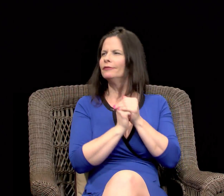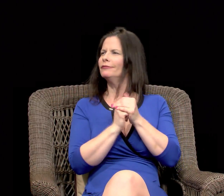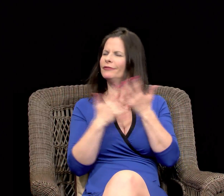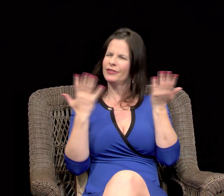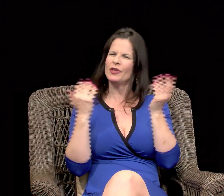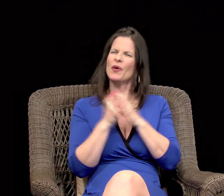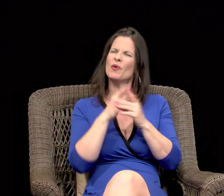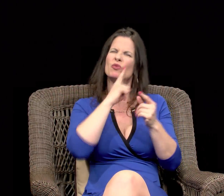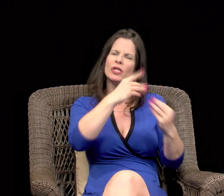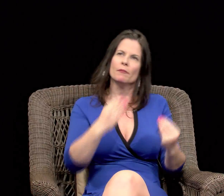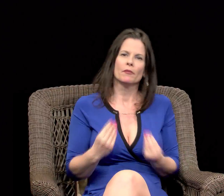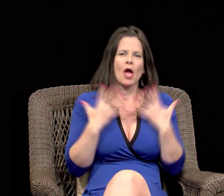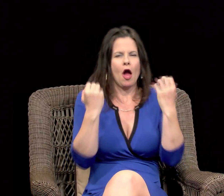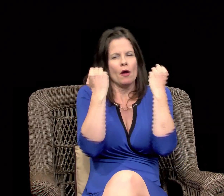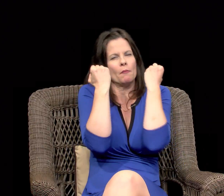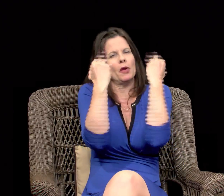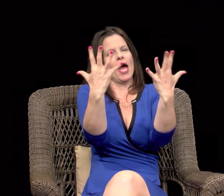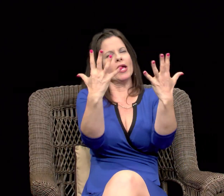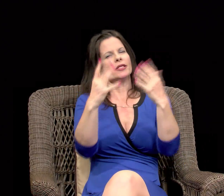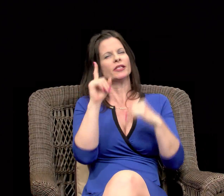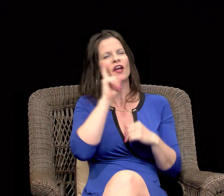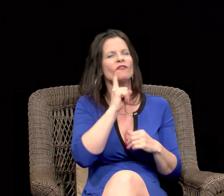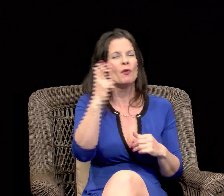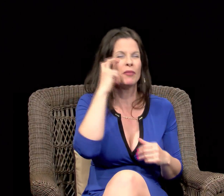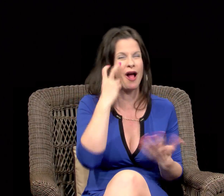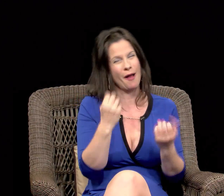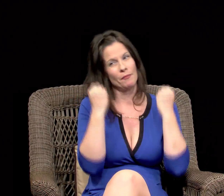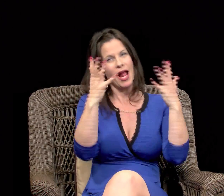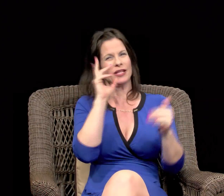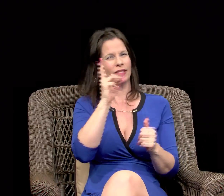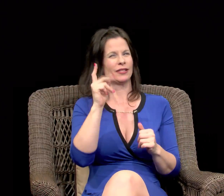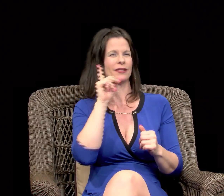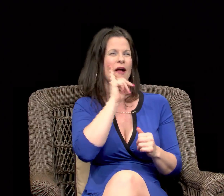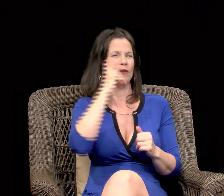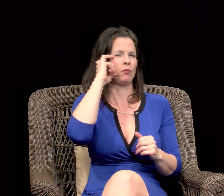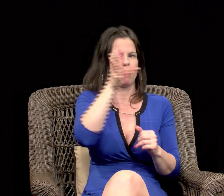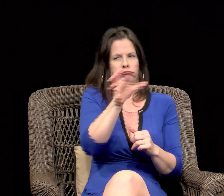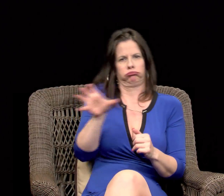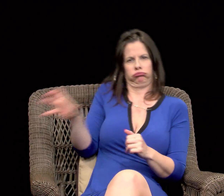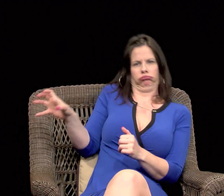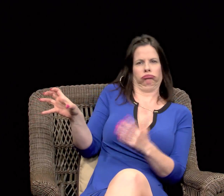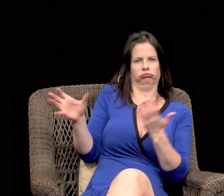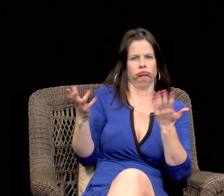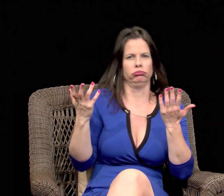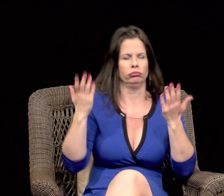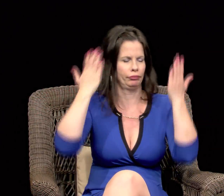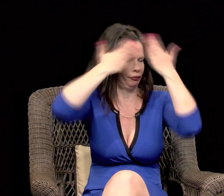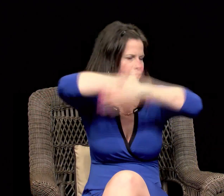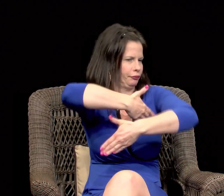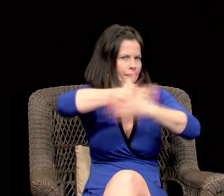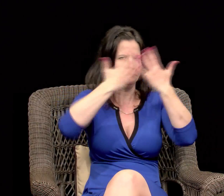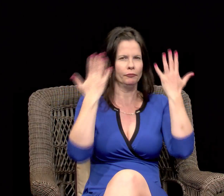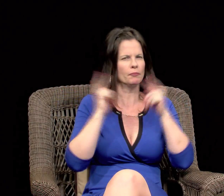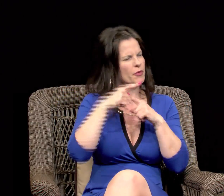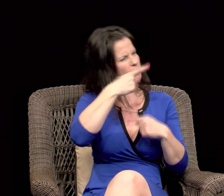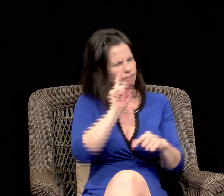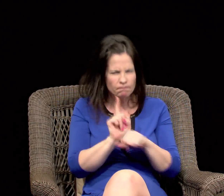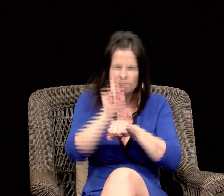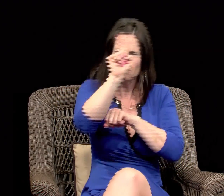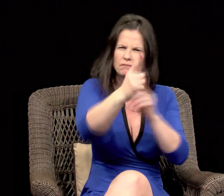the cane. She teaches independence. There's many deaf-blind people who are segregated, but she